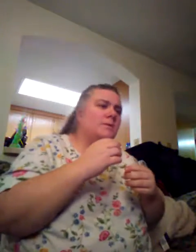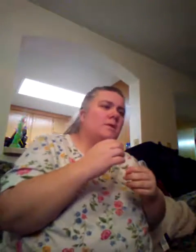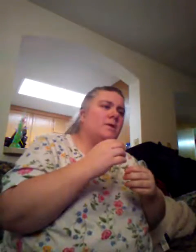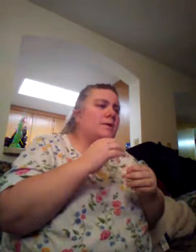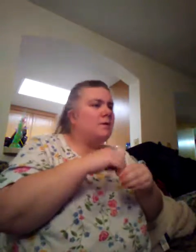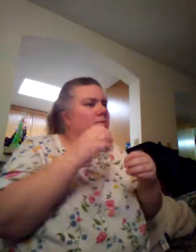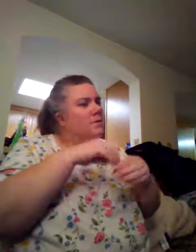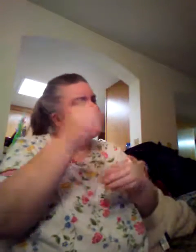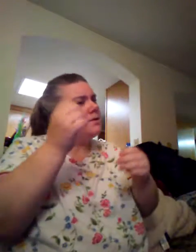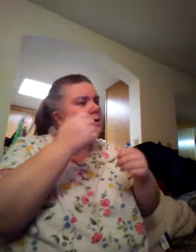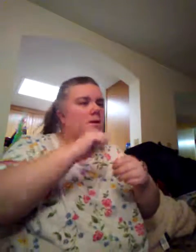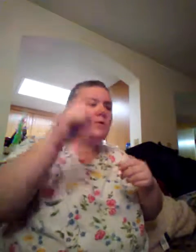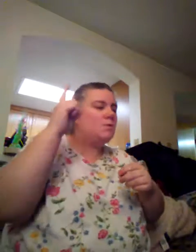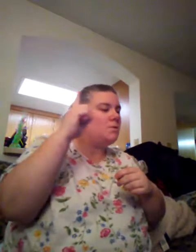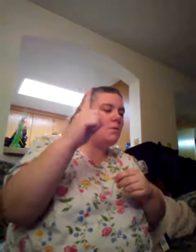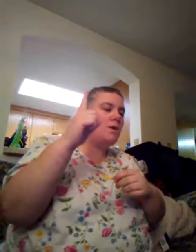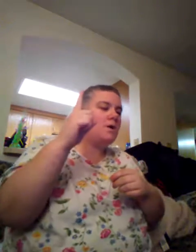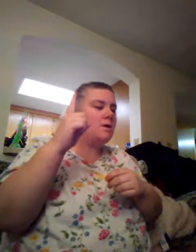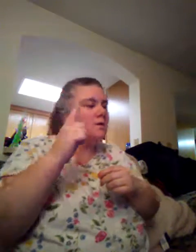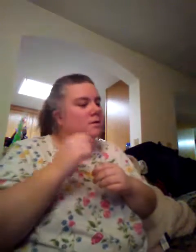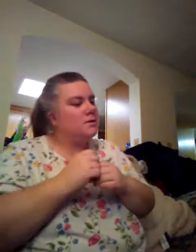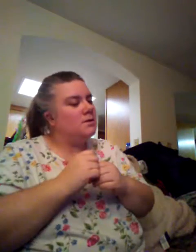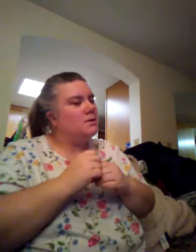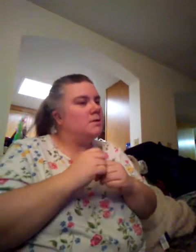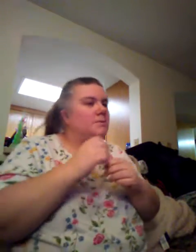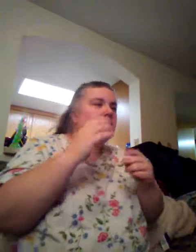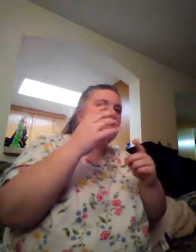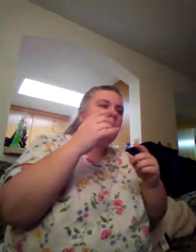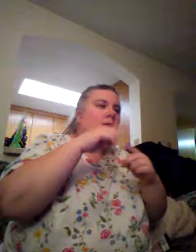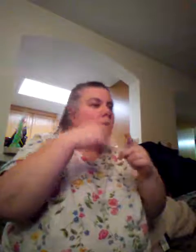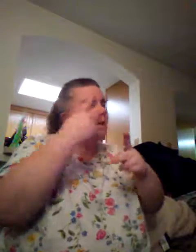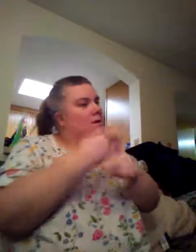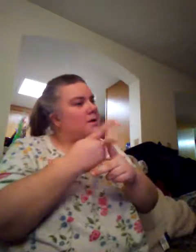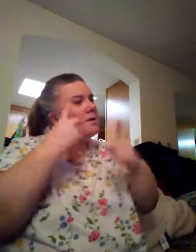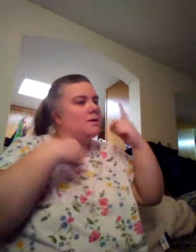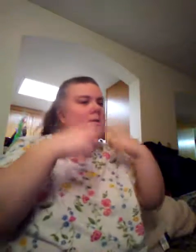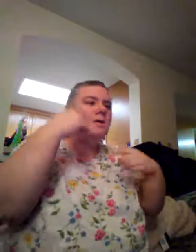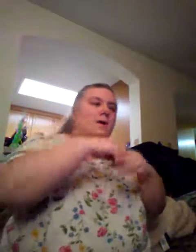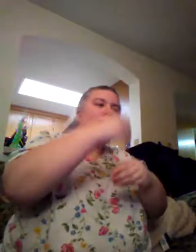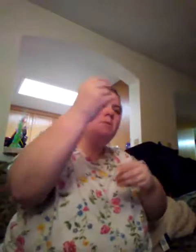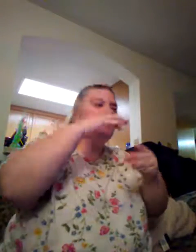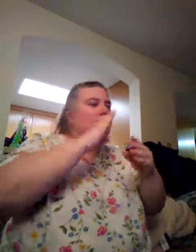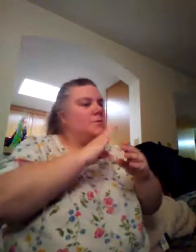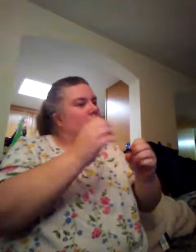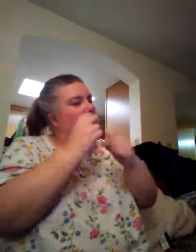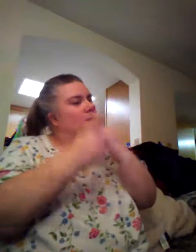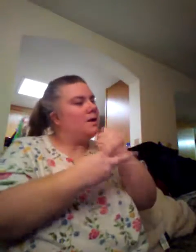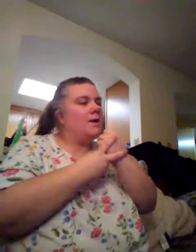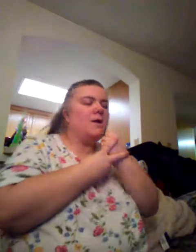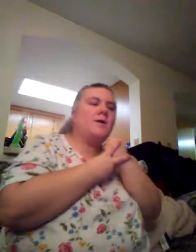Without anyone. When you keep crying out to be safe.